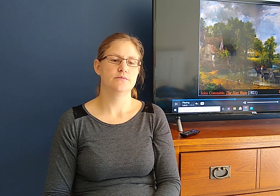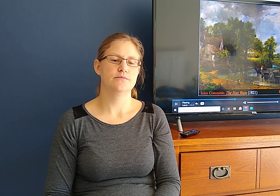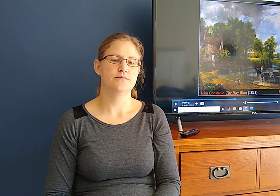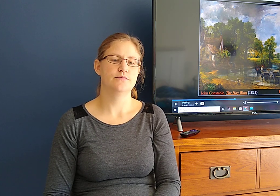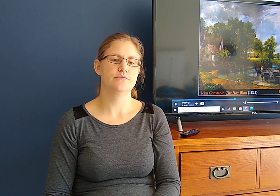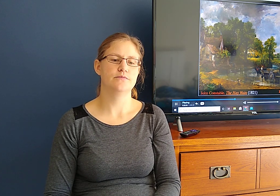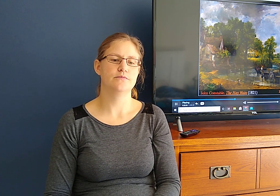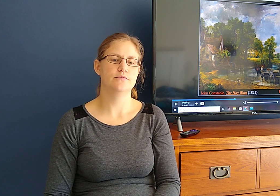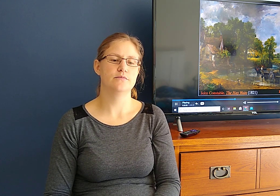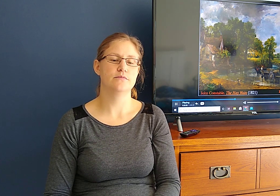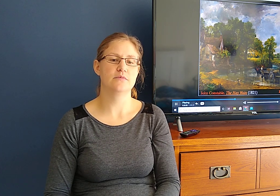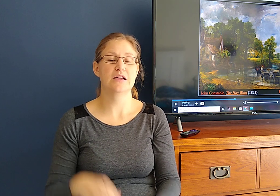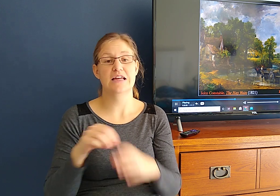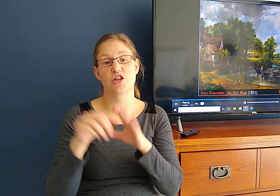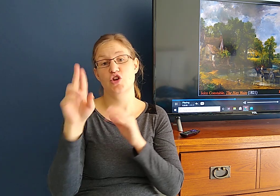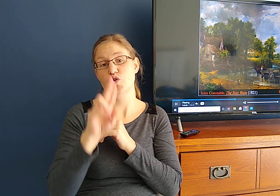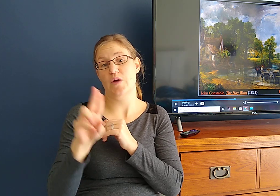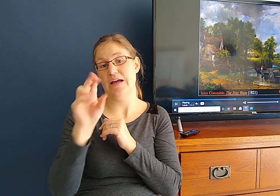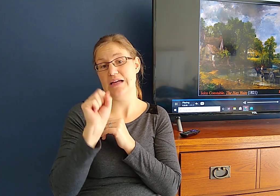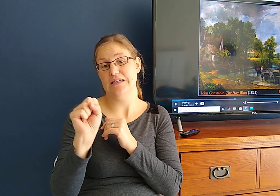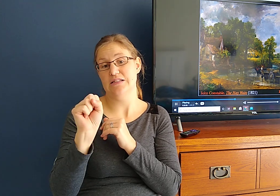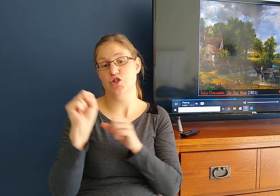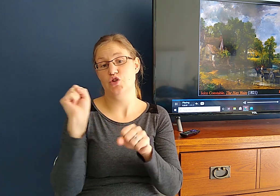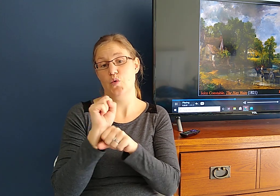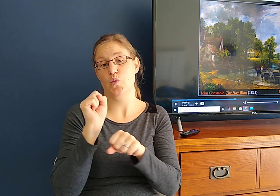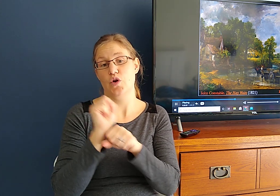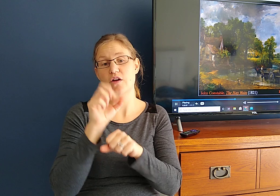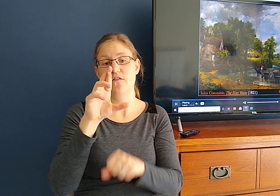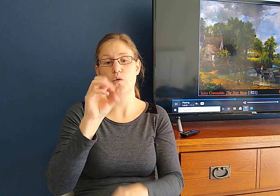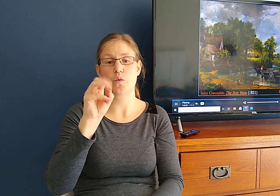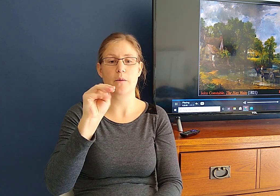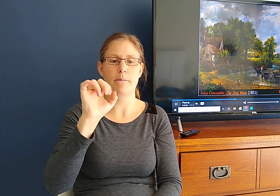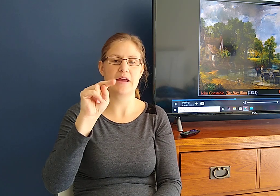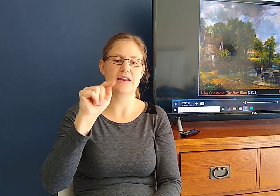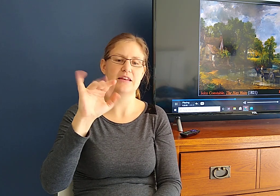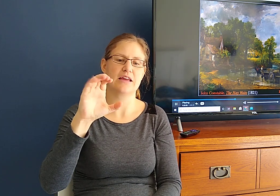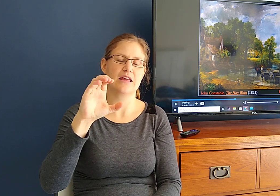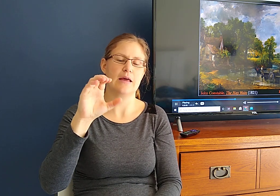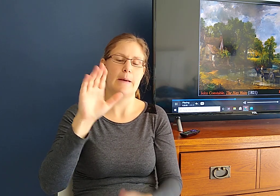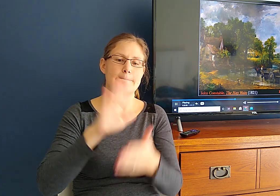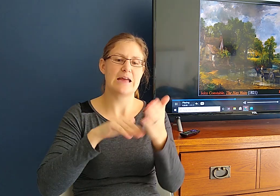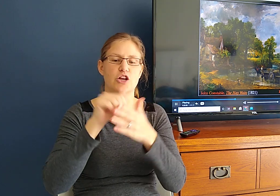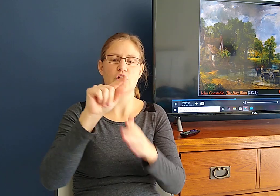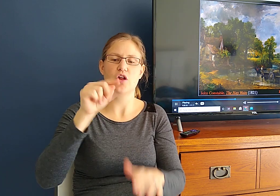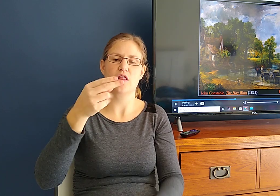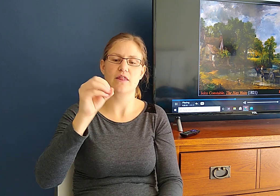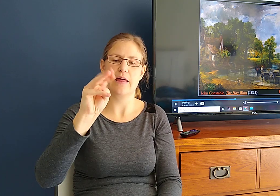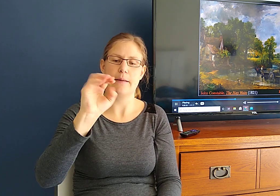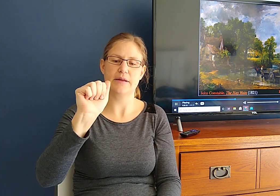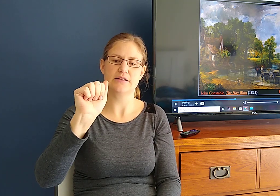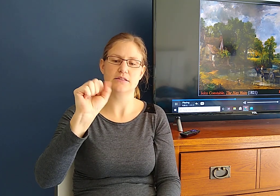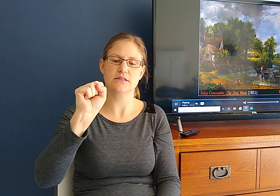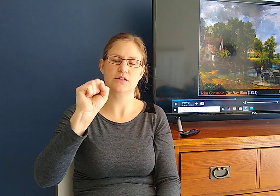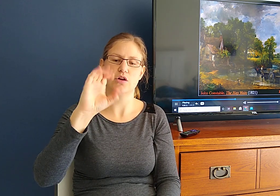In the US, the work of the Romantic painter Thomas Cole helped to stimulate